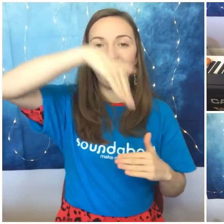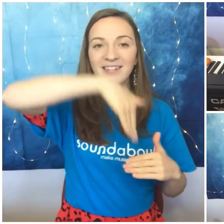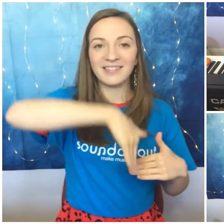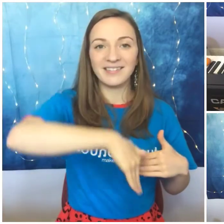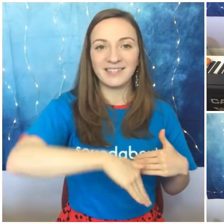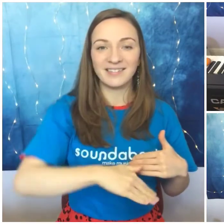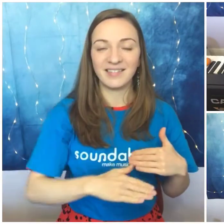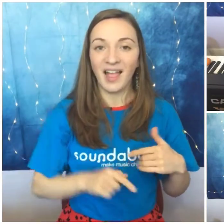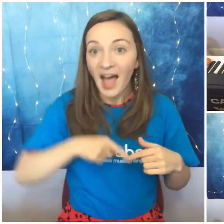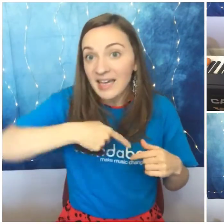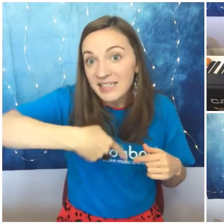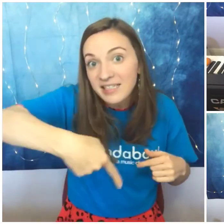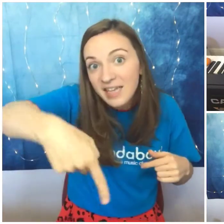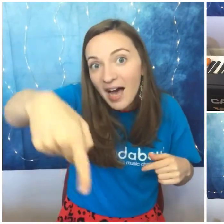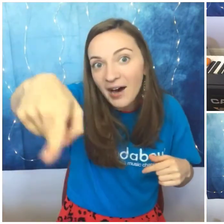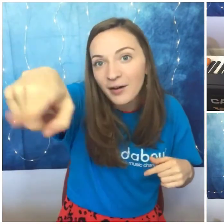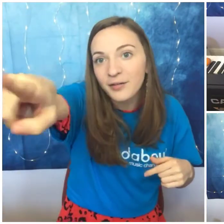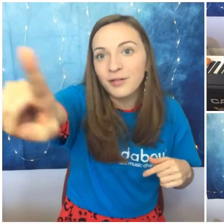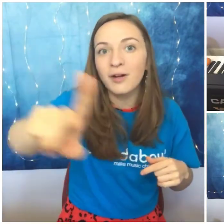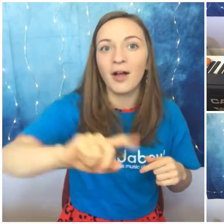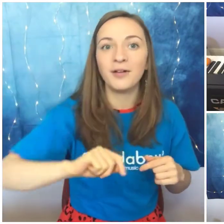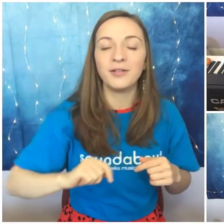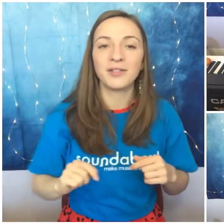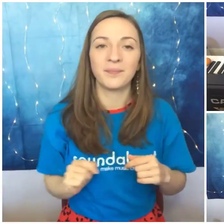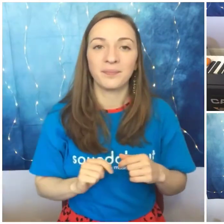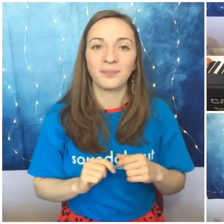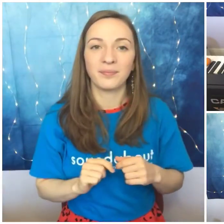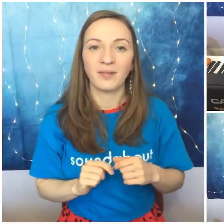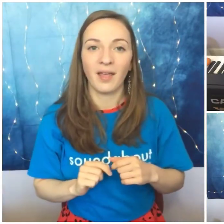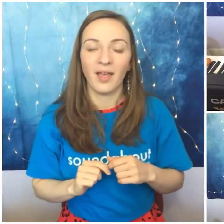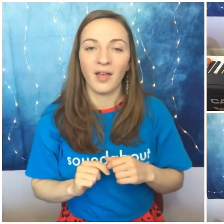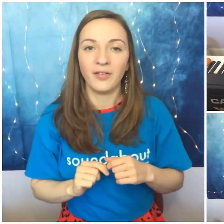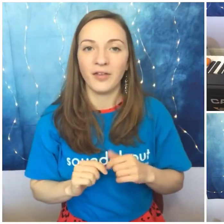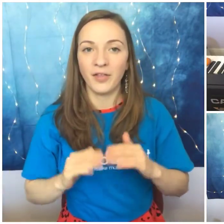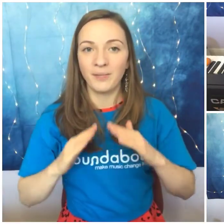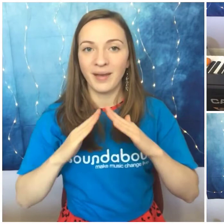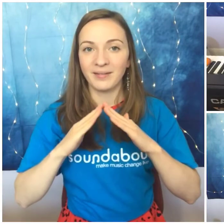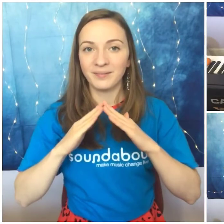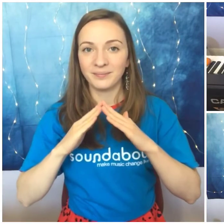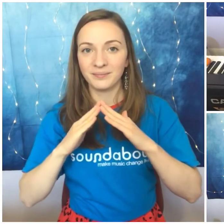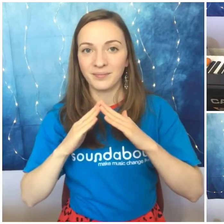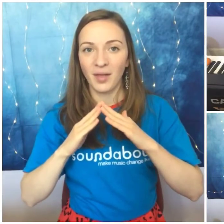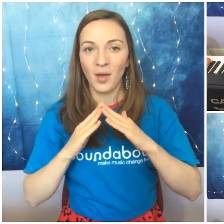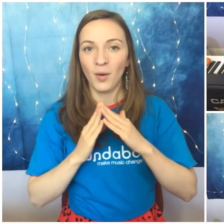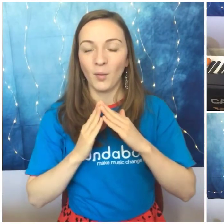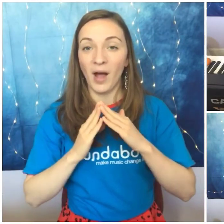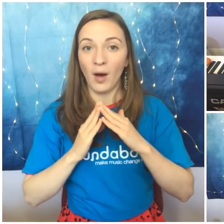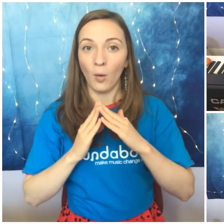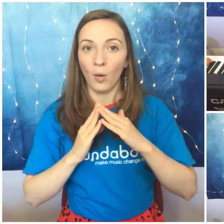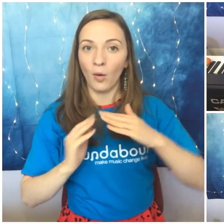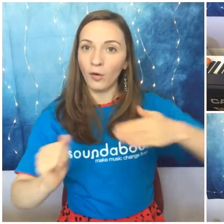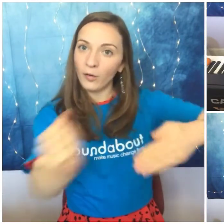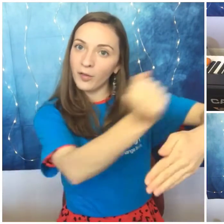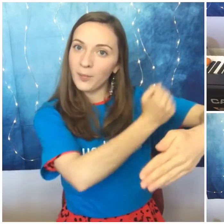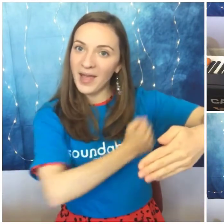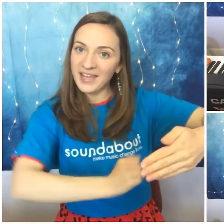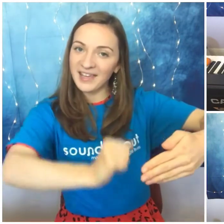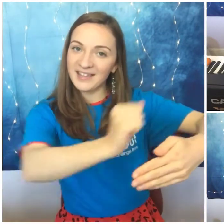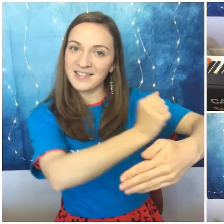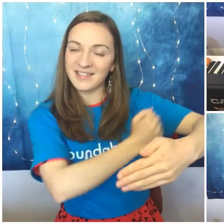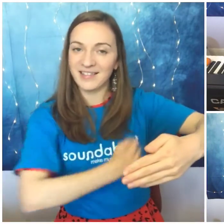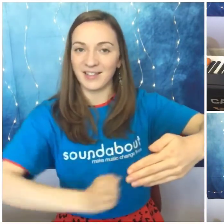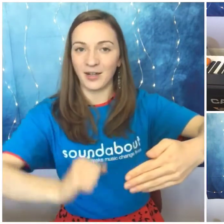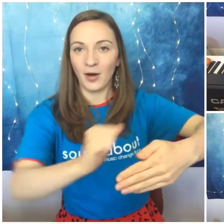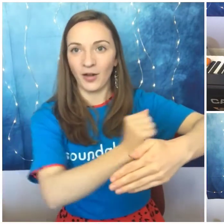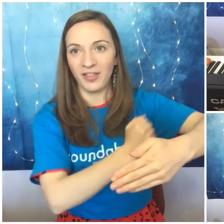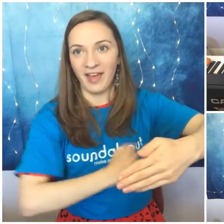over the hill and down the road to the mill where all the